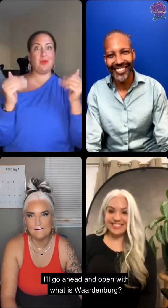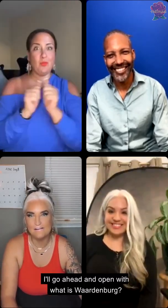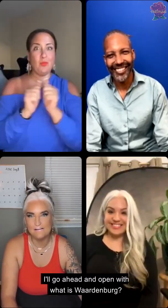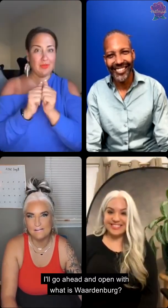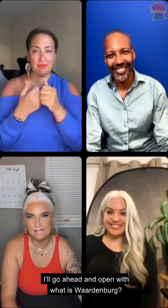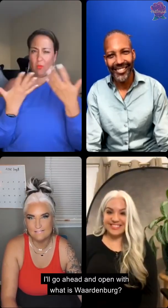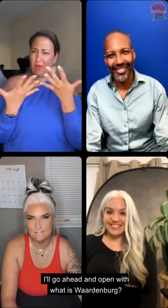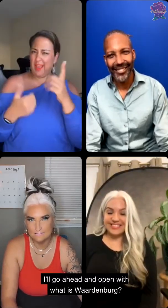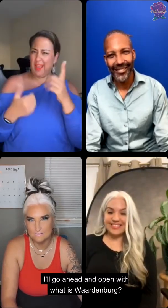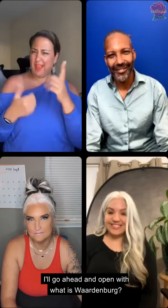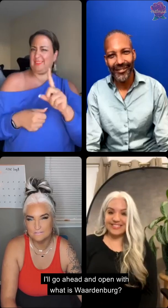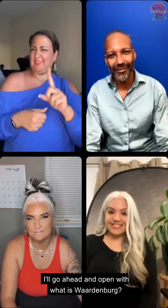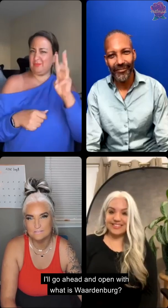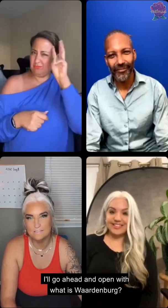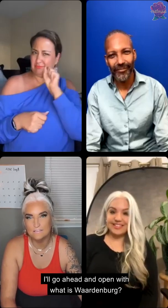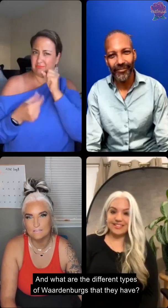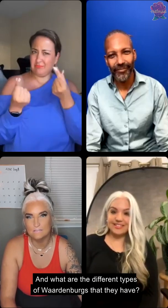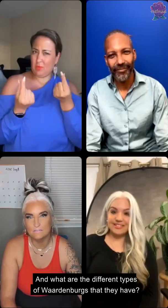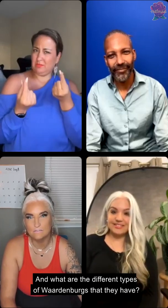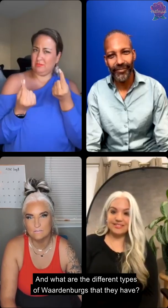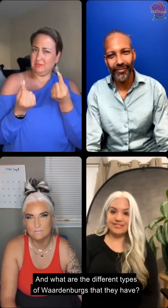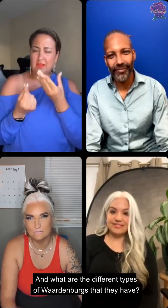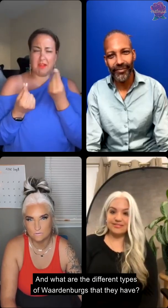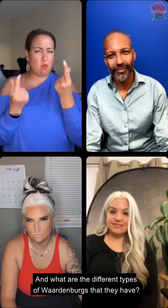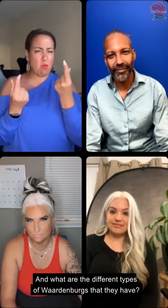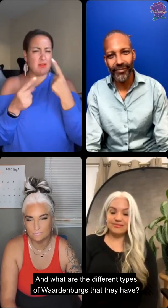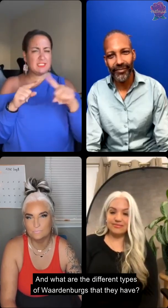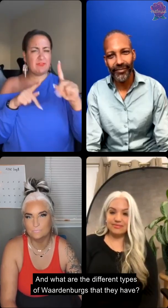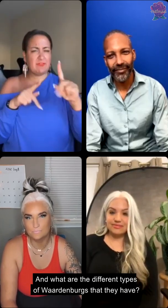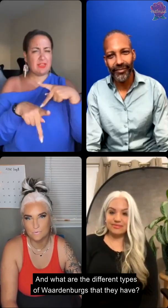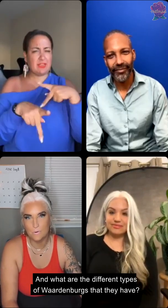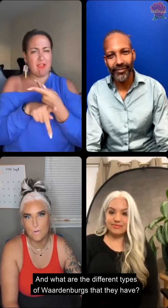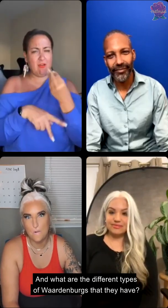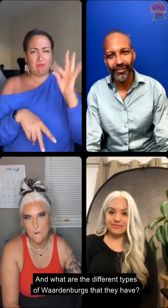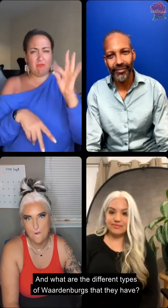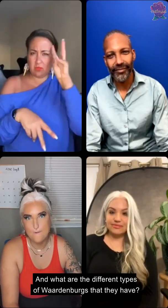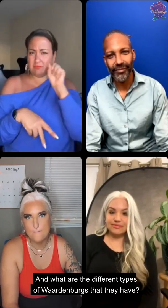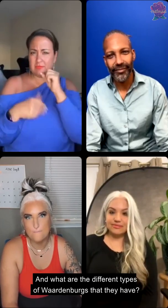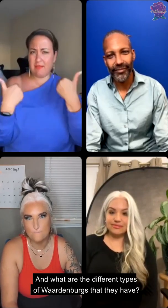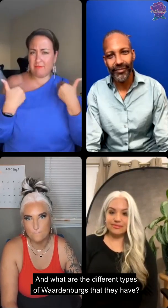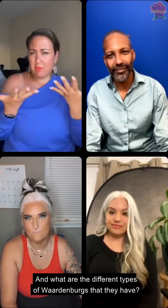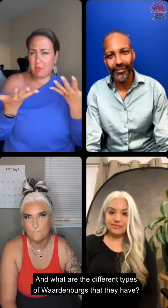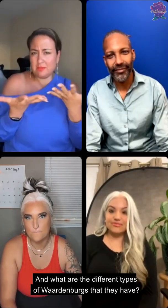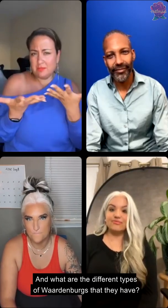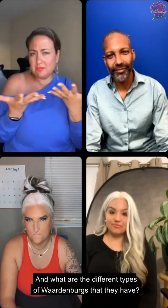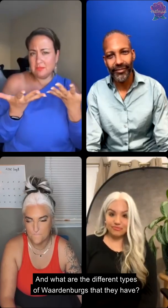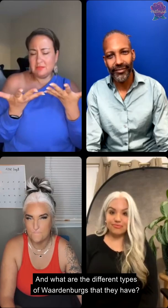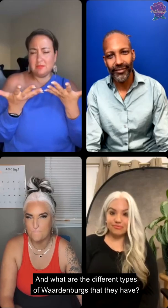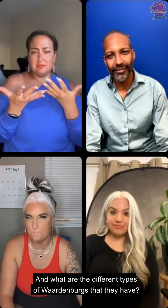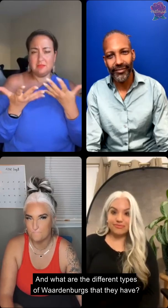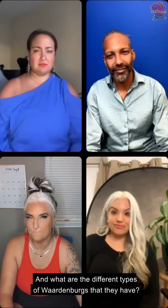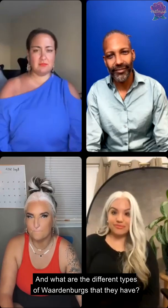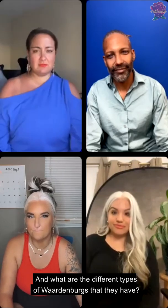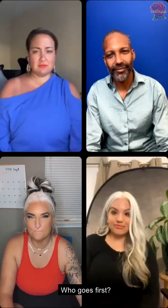Okay, I'll go ahead and open with what is Wardenbergs and what are the different types of Wardenbergs that they have.